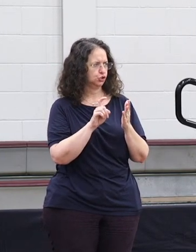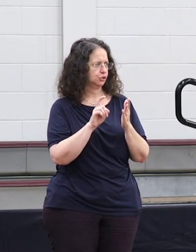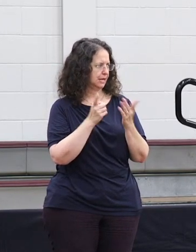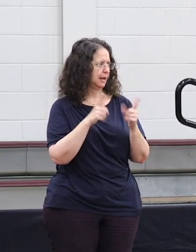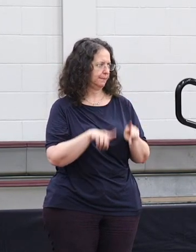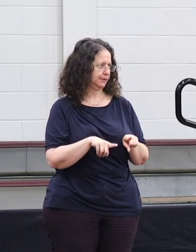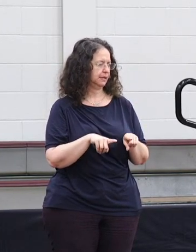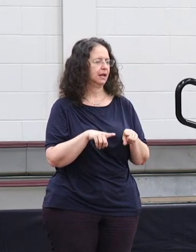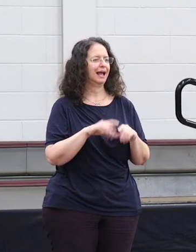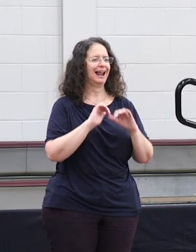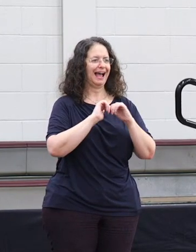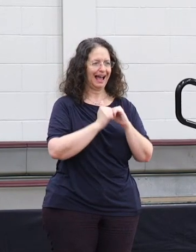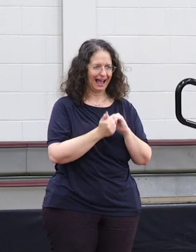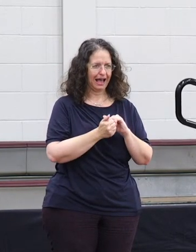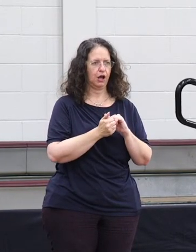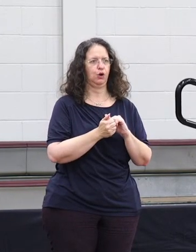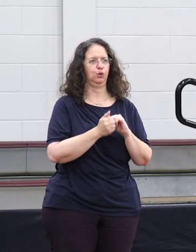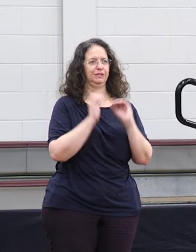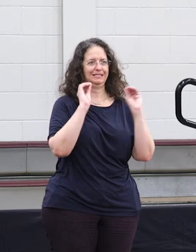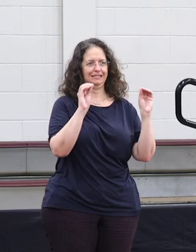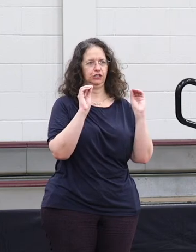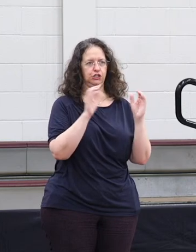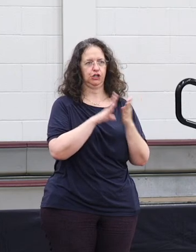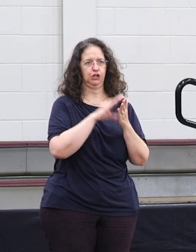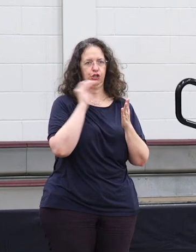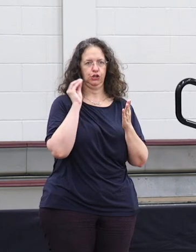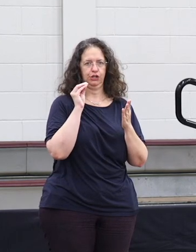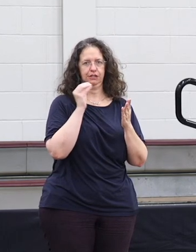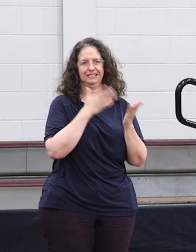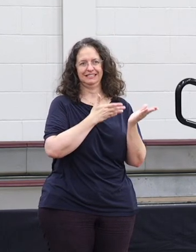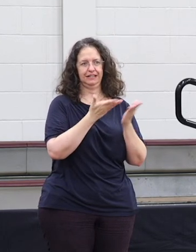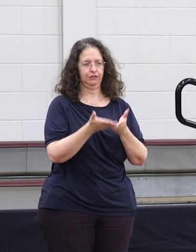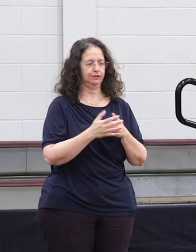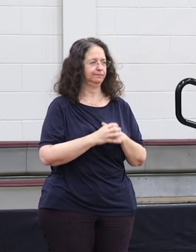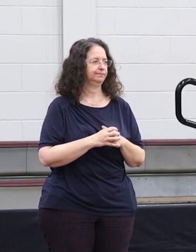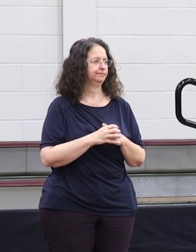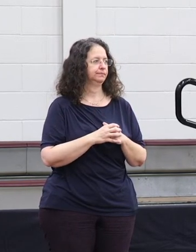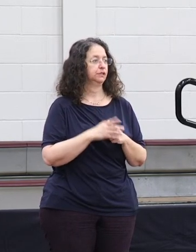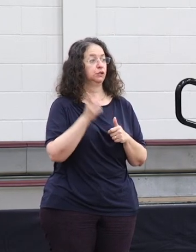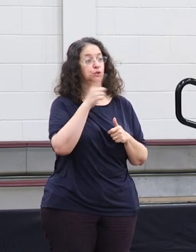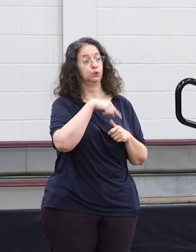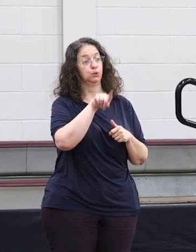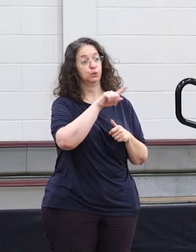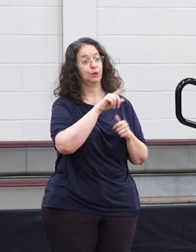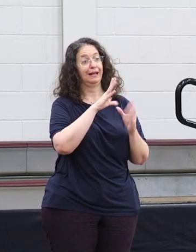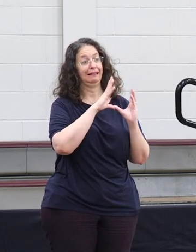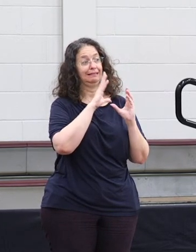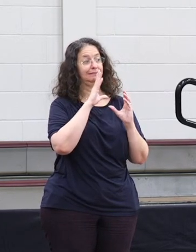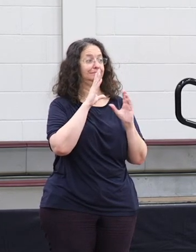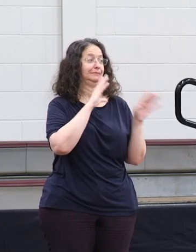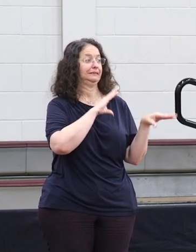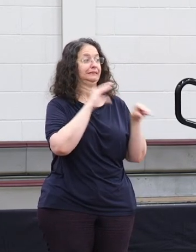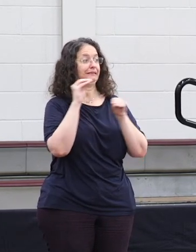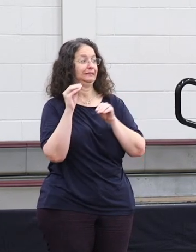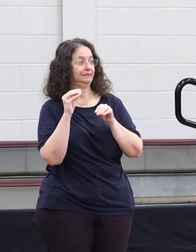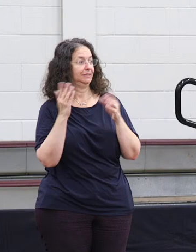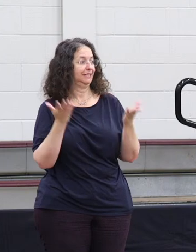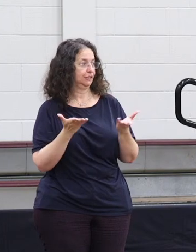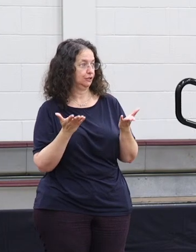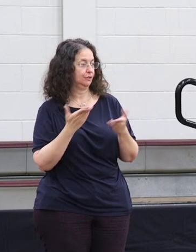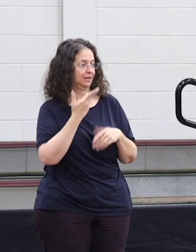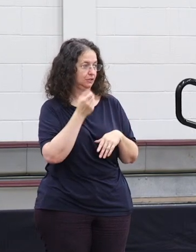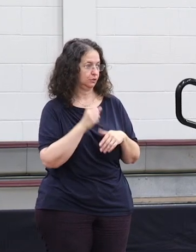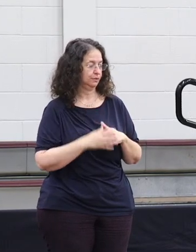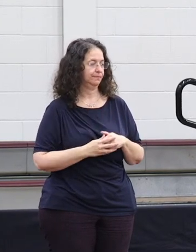takes place, and how teaching and learning is delivered. As you leave the halls of Bristol Central, I share with you